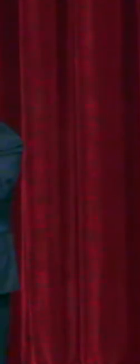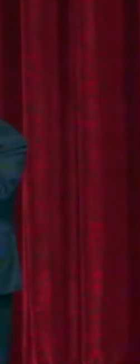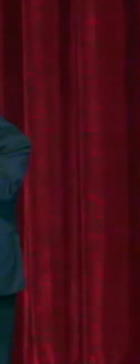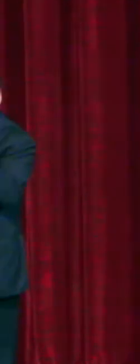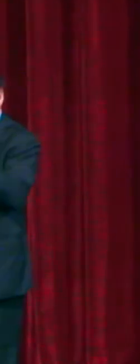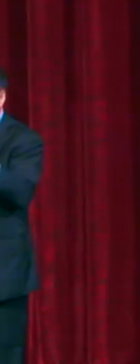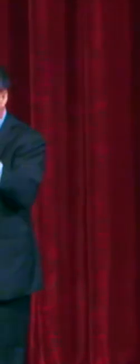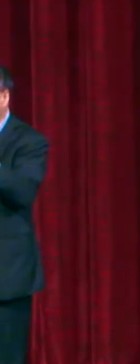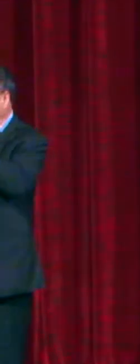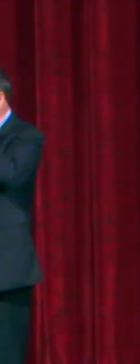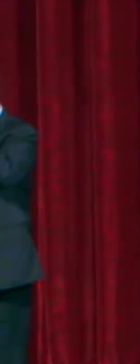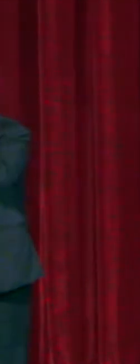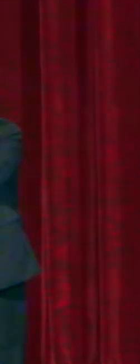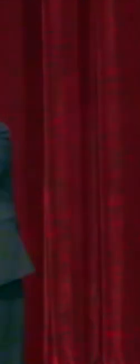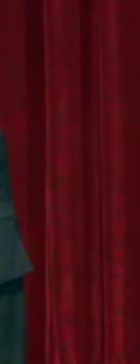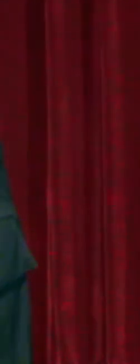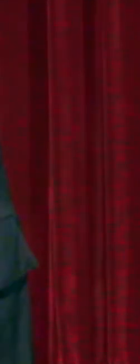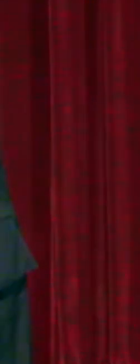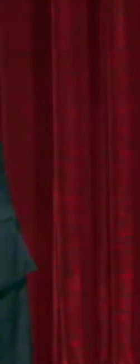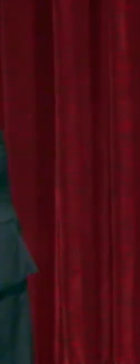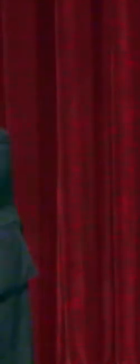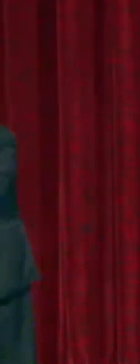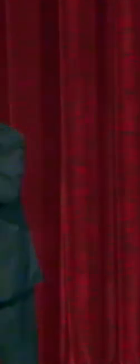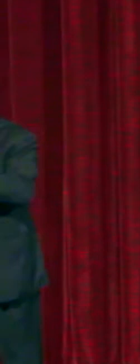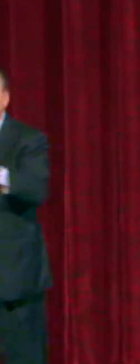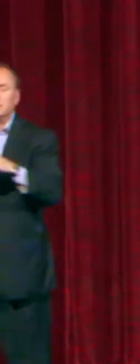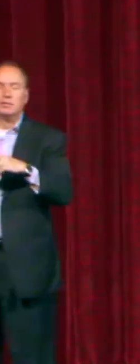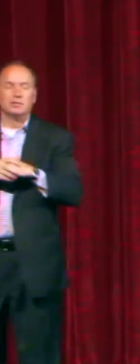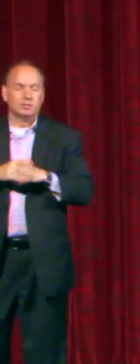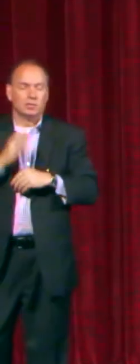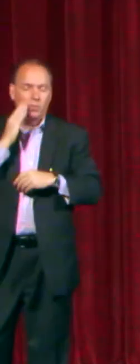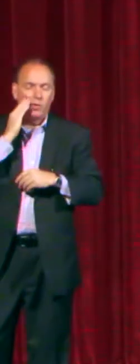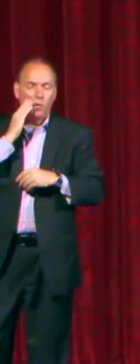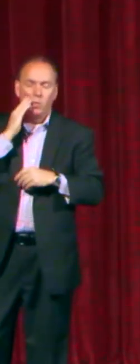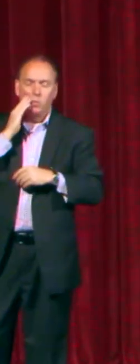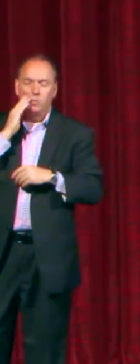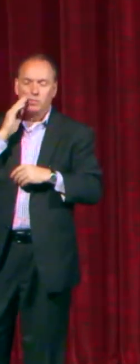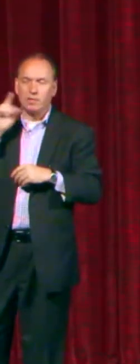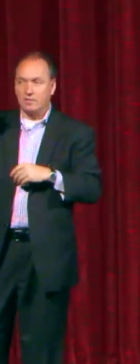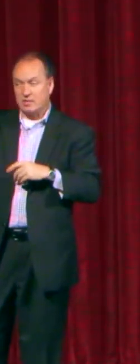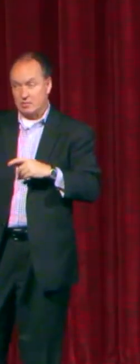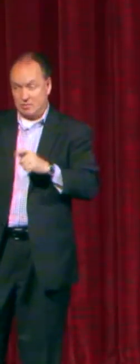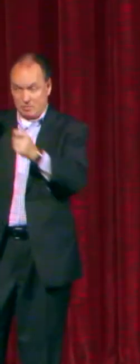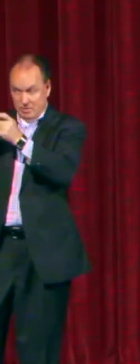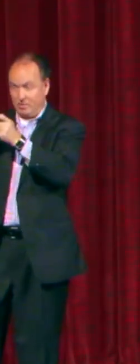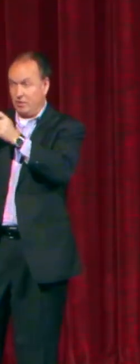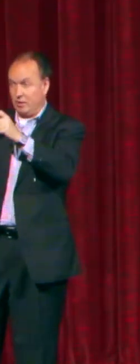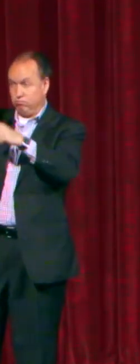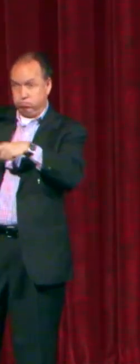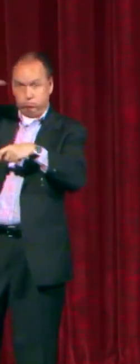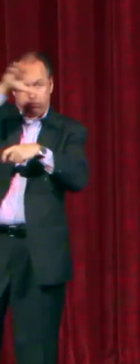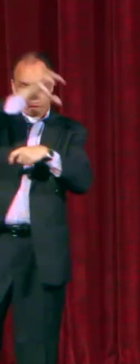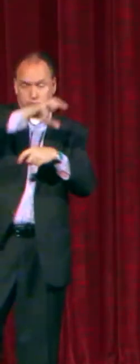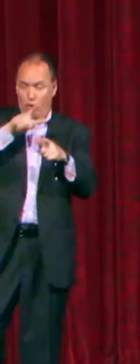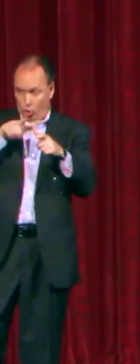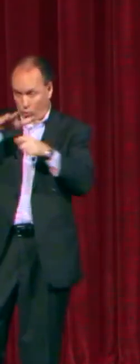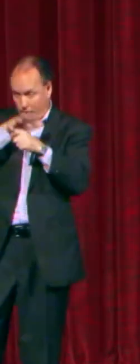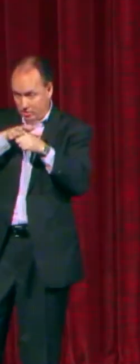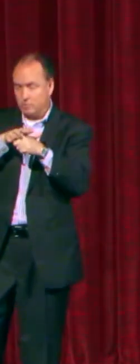to evacuate to. That way we know that at these strategically placed